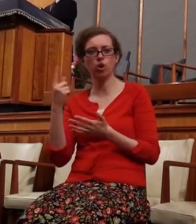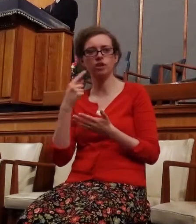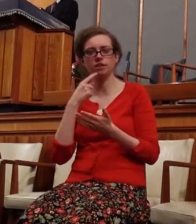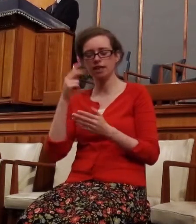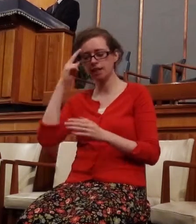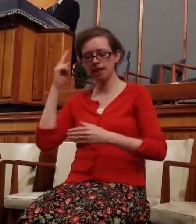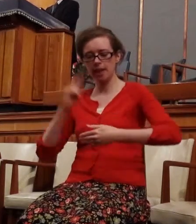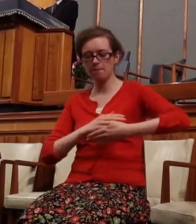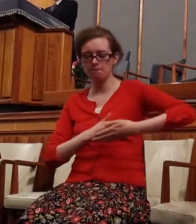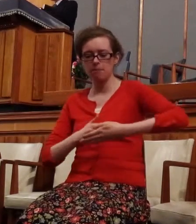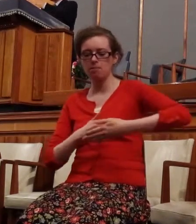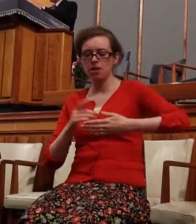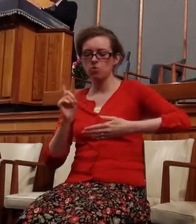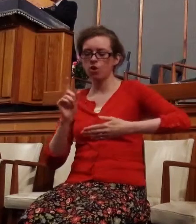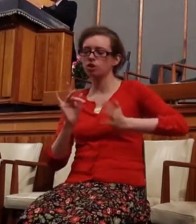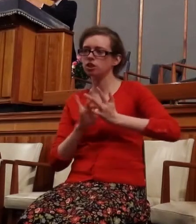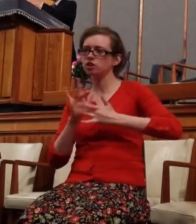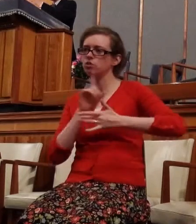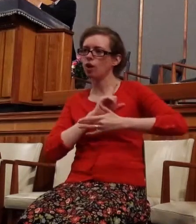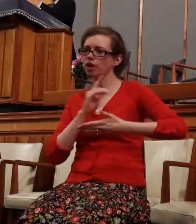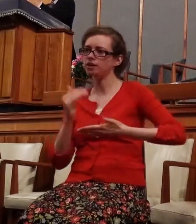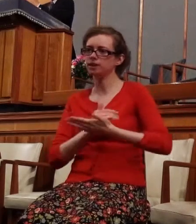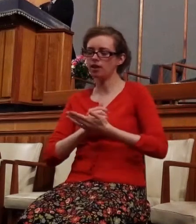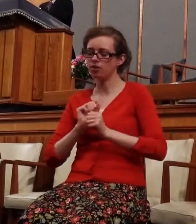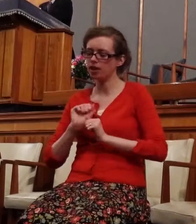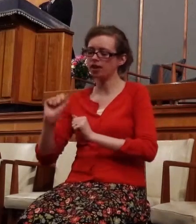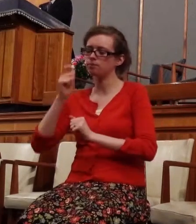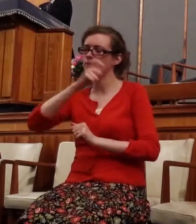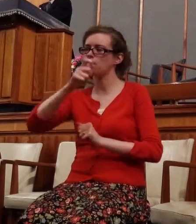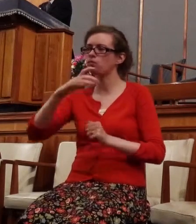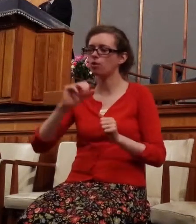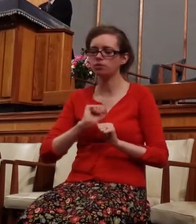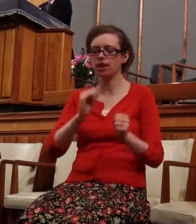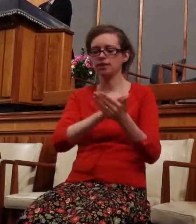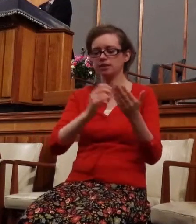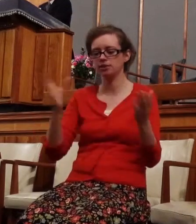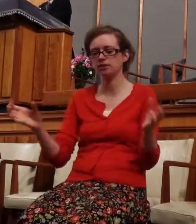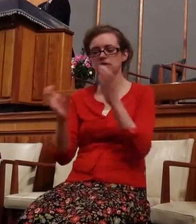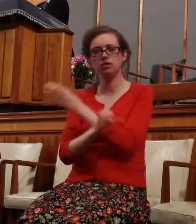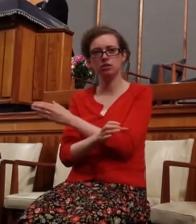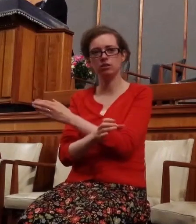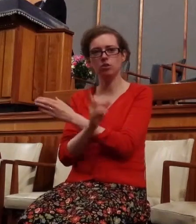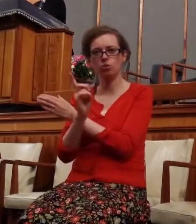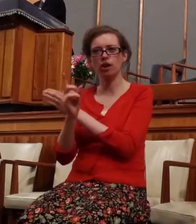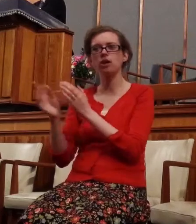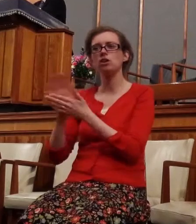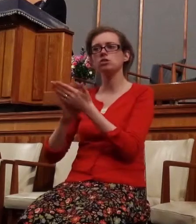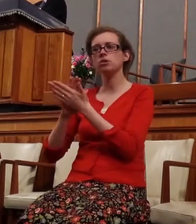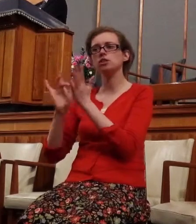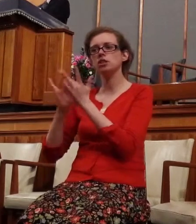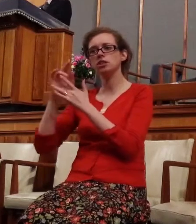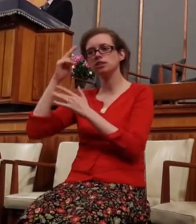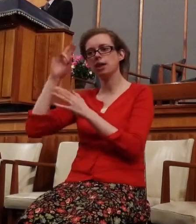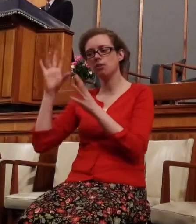sins. So this is the man who has been sent to die on the cross to pay the price for